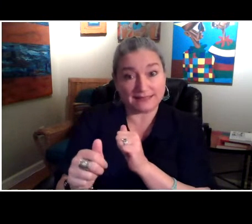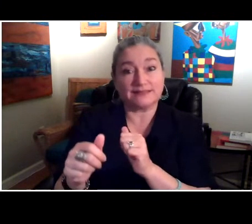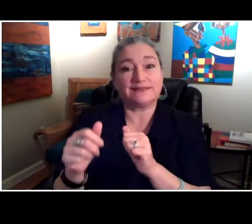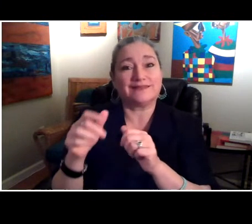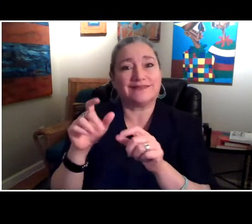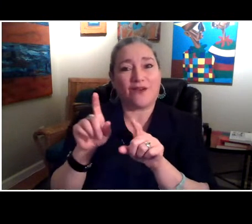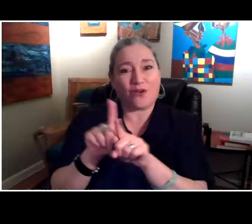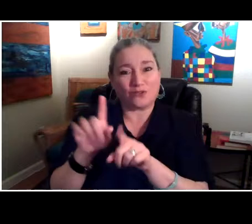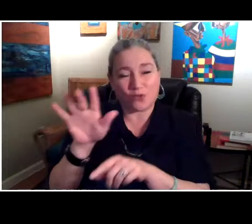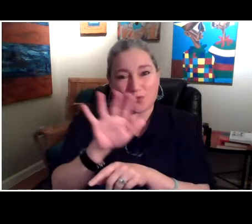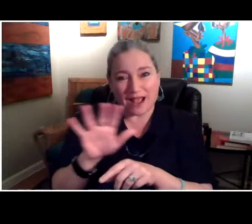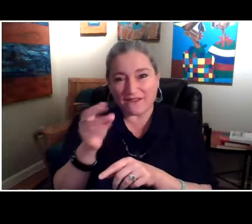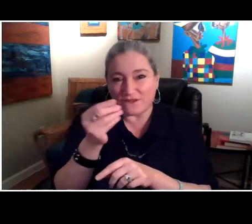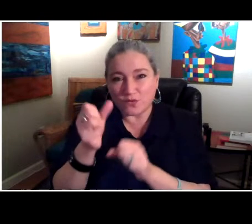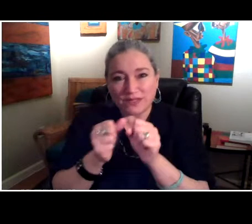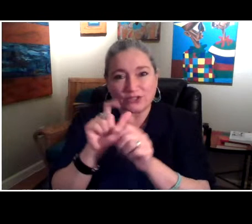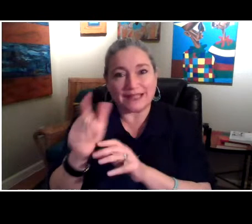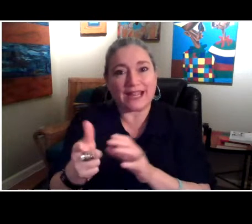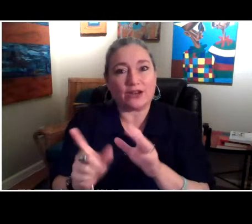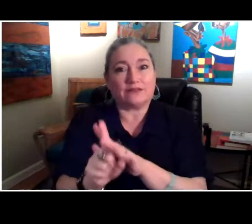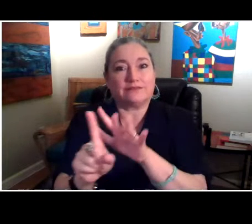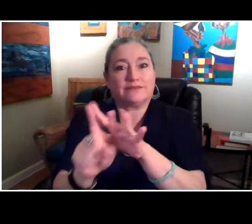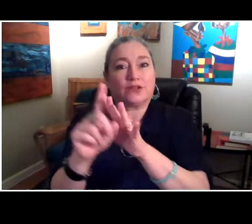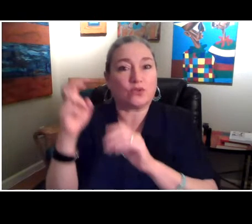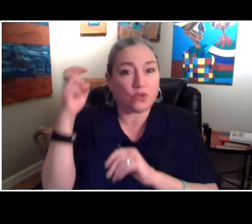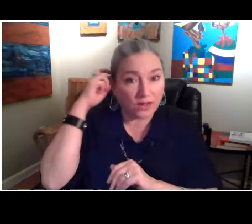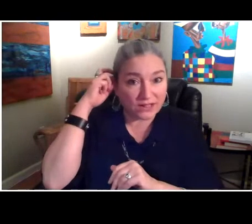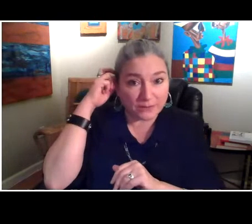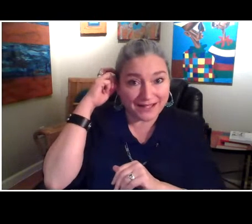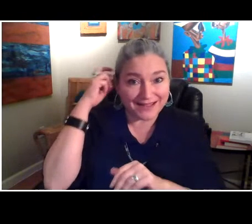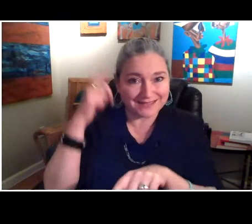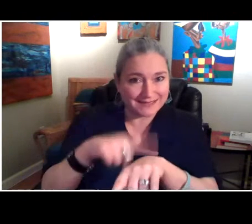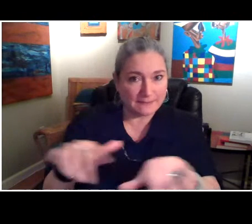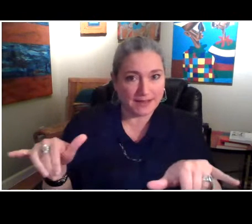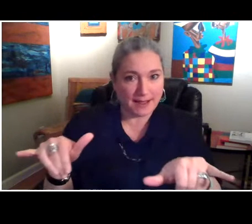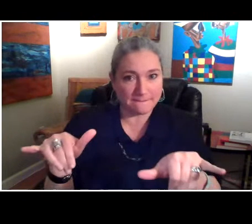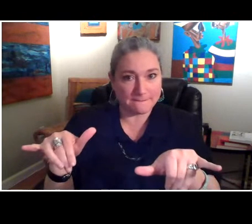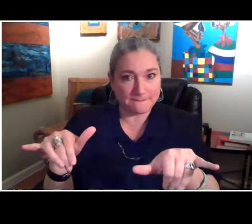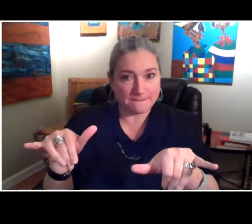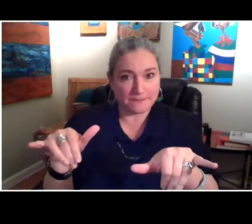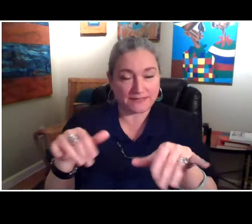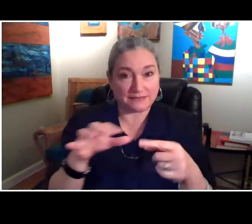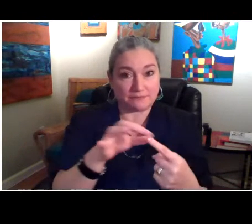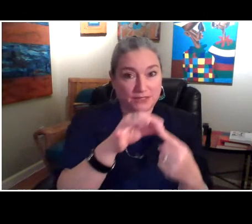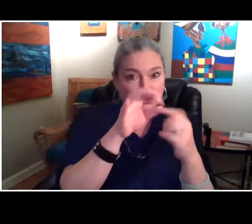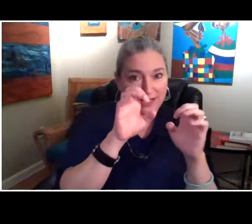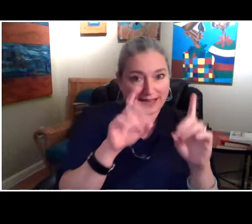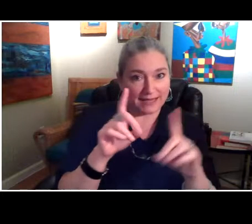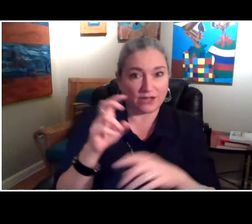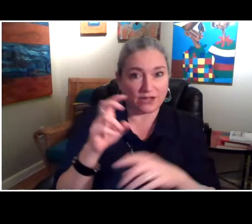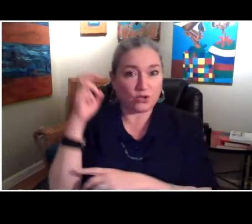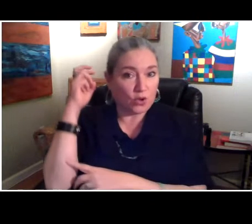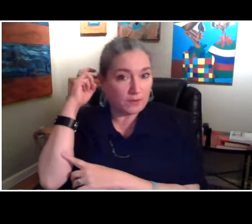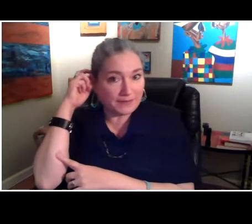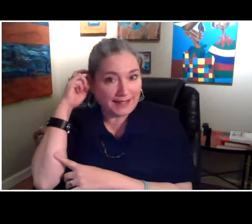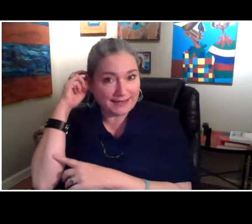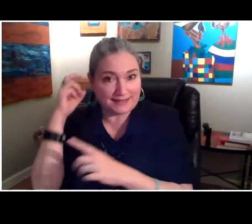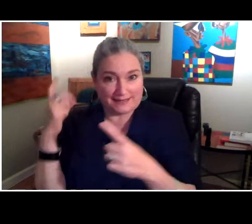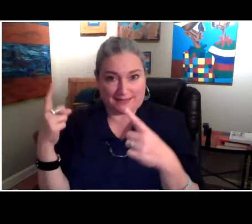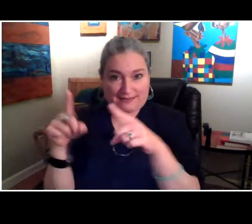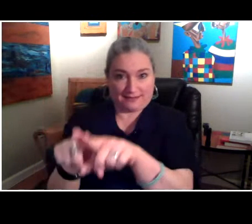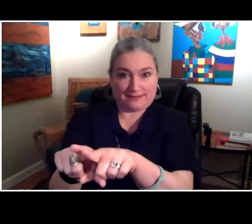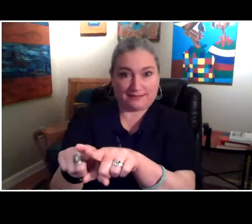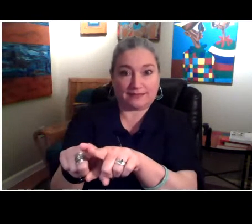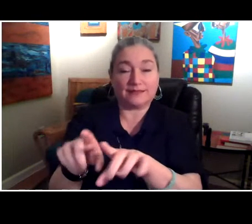Law 94142 was passed, a few years later, then cochlear implants